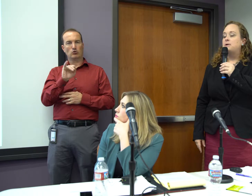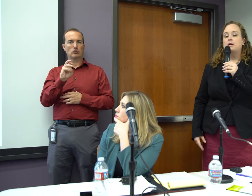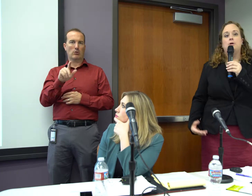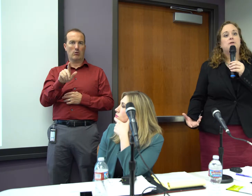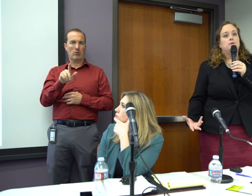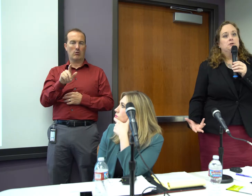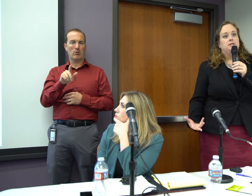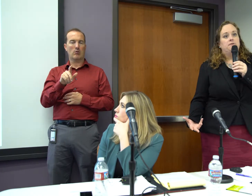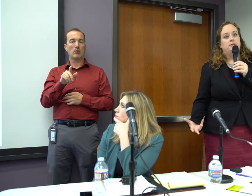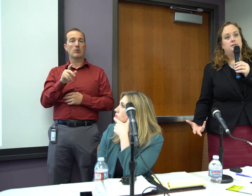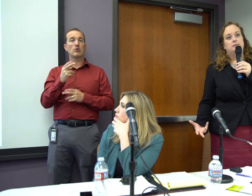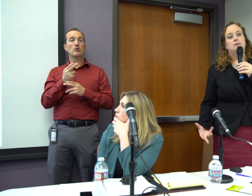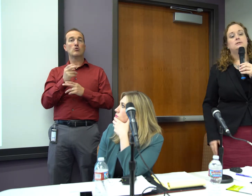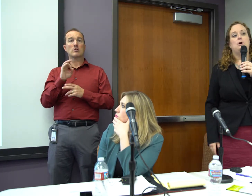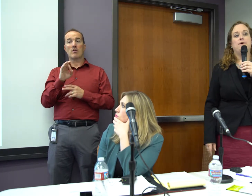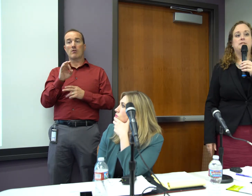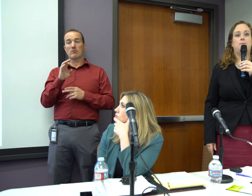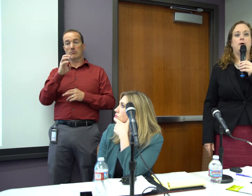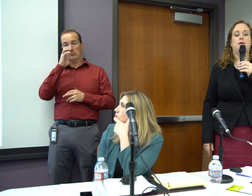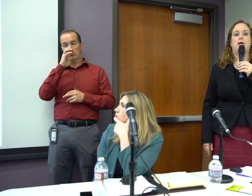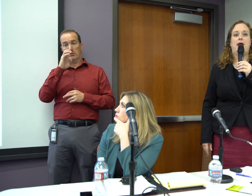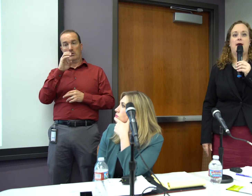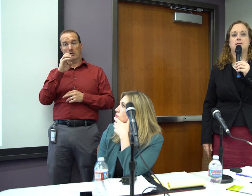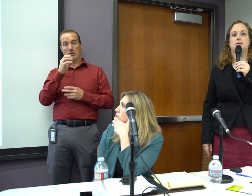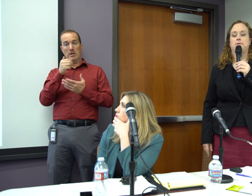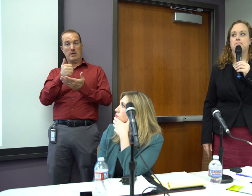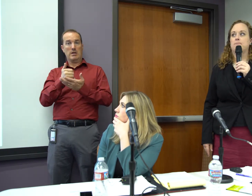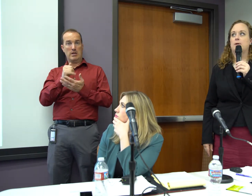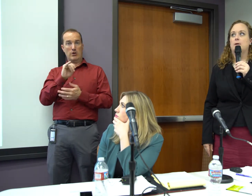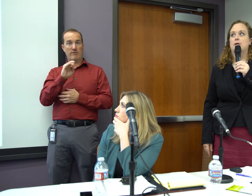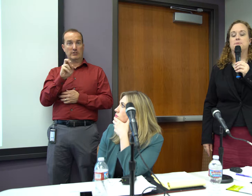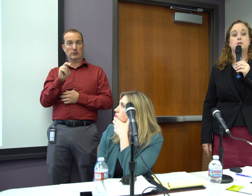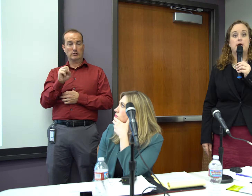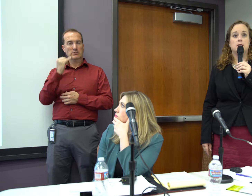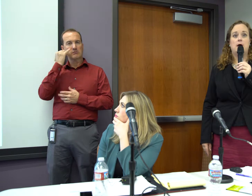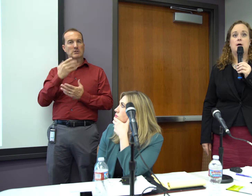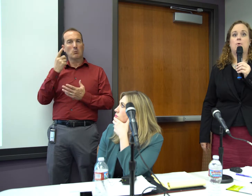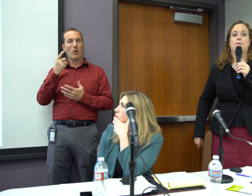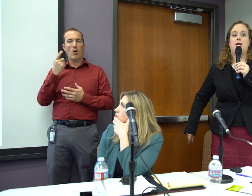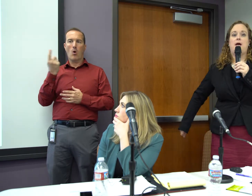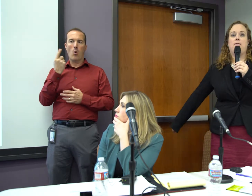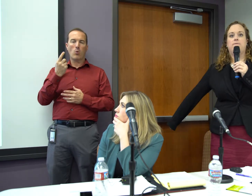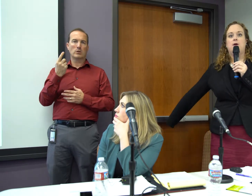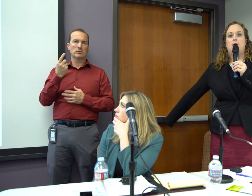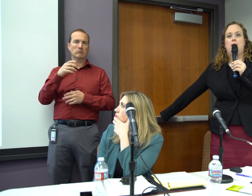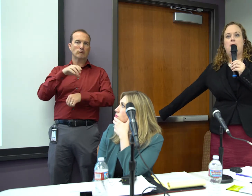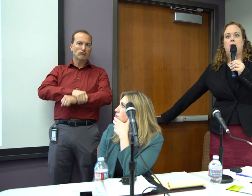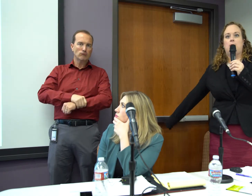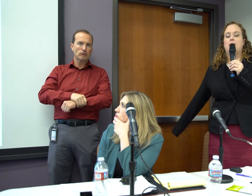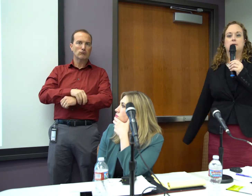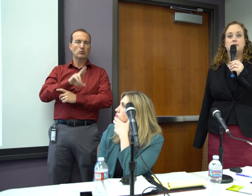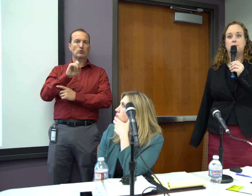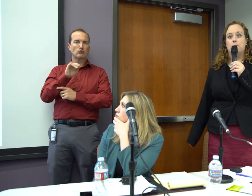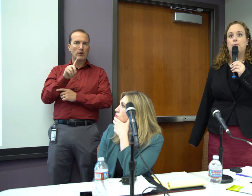also something like use of restricted interventions. So if someone has is restrained a lot, or they have